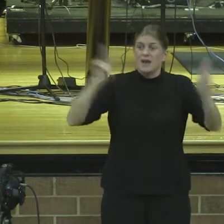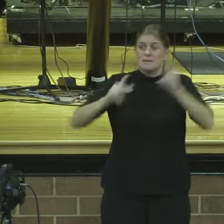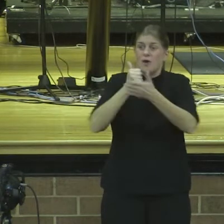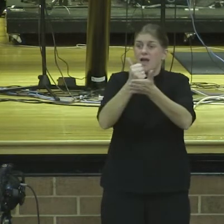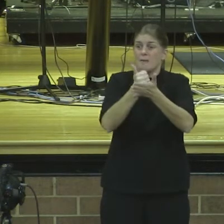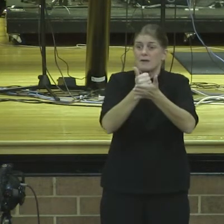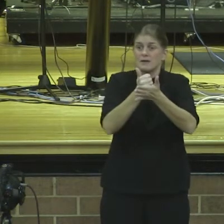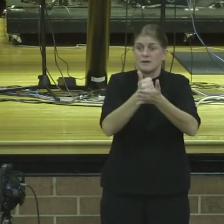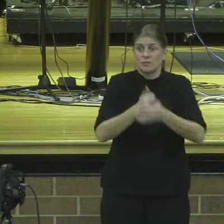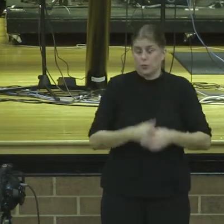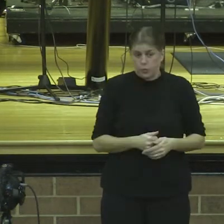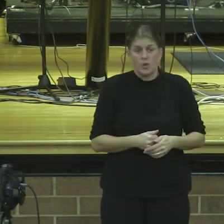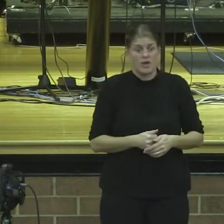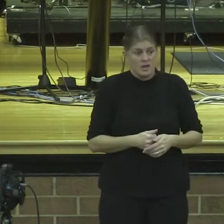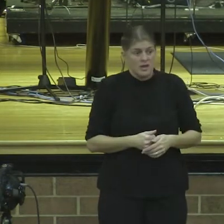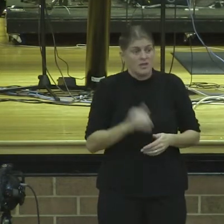Don't jump into that without prayer.